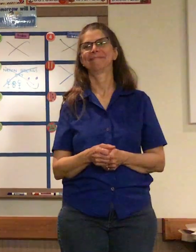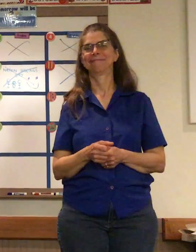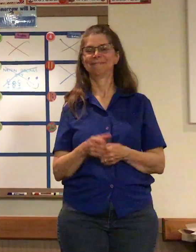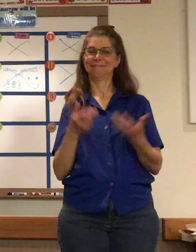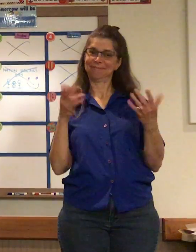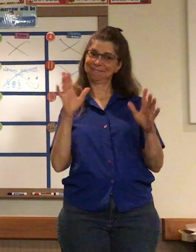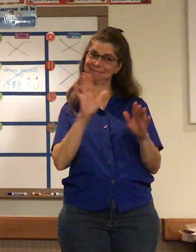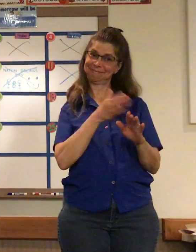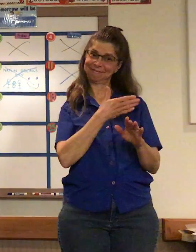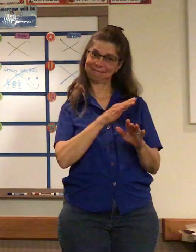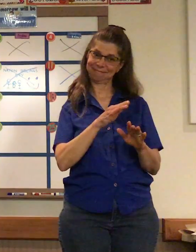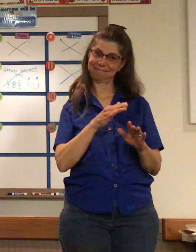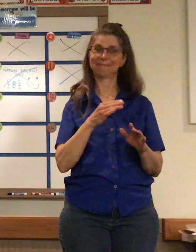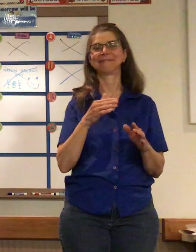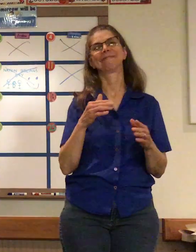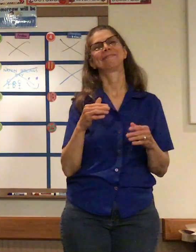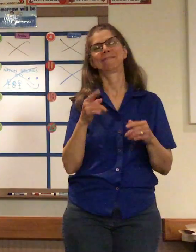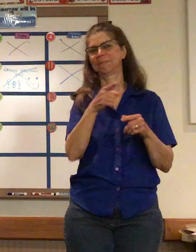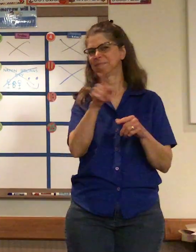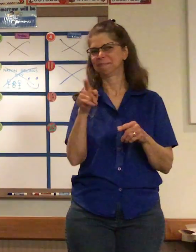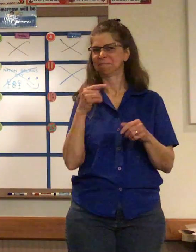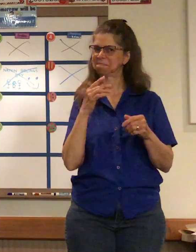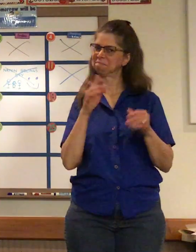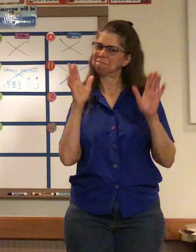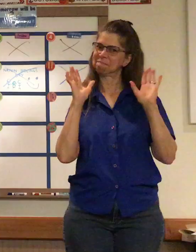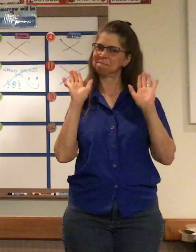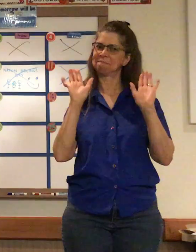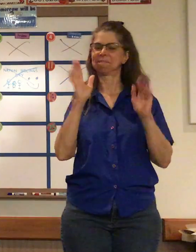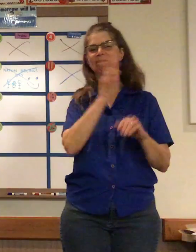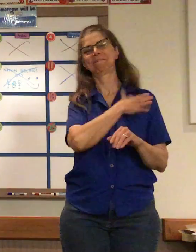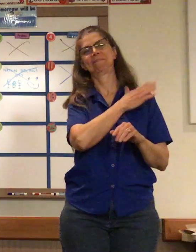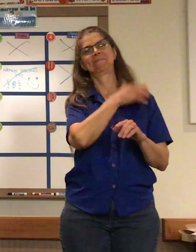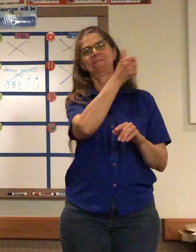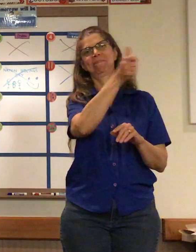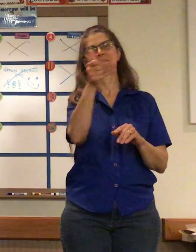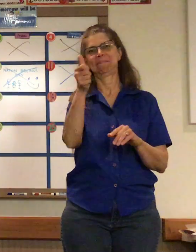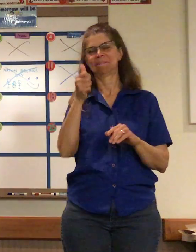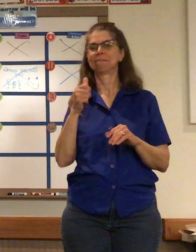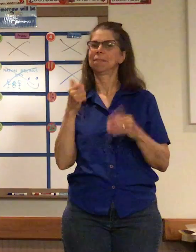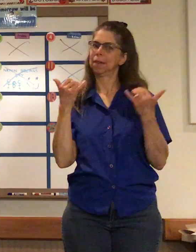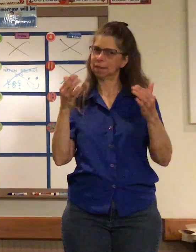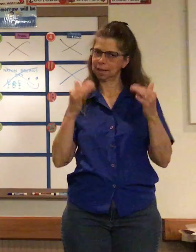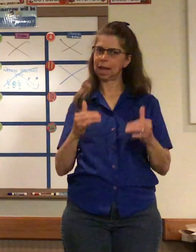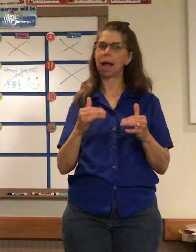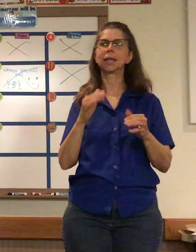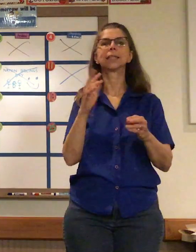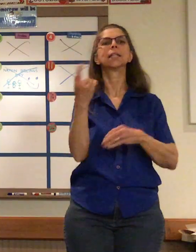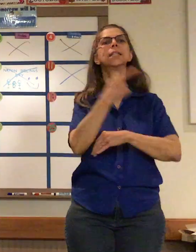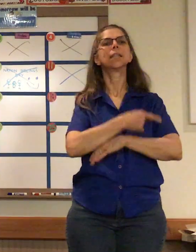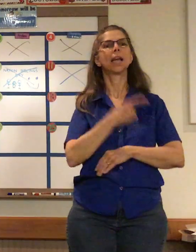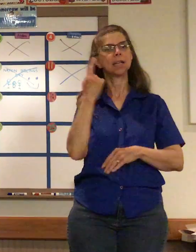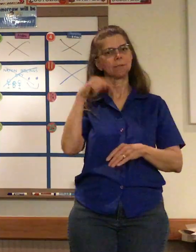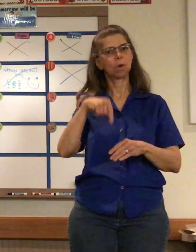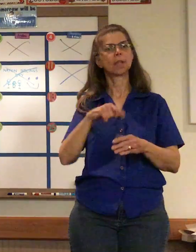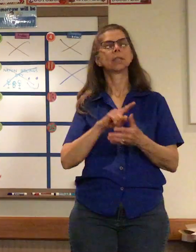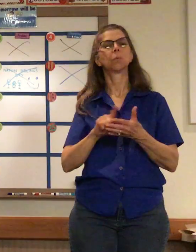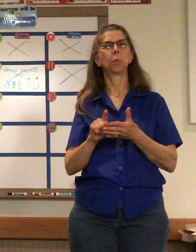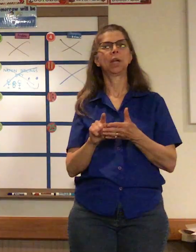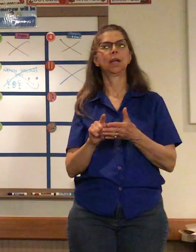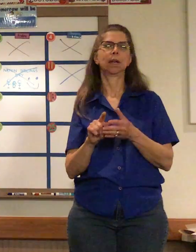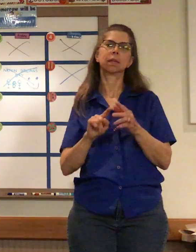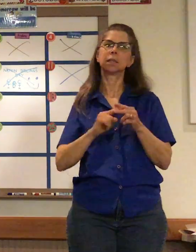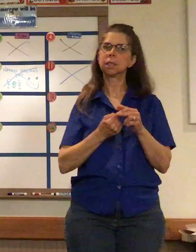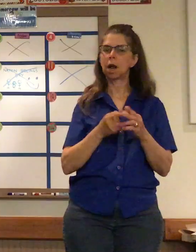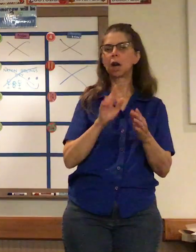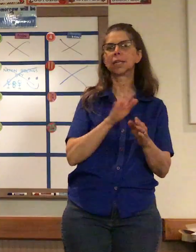sang our months of the year song. You guys did a wonderful job. Give yourself a pat on the back. Now we're going to sing about the days of the week. And we start out singing